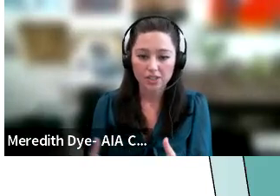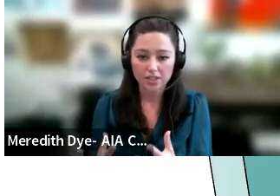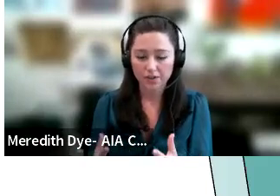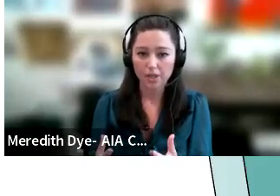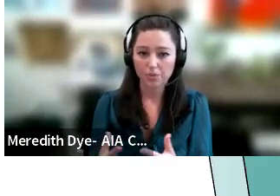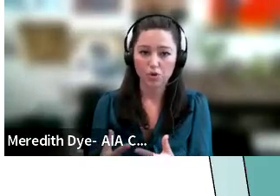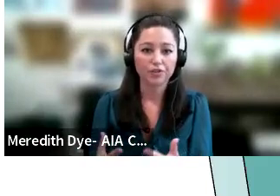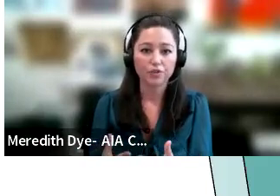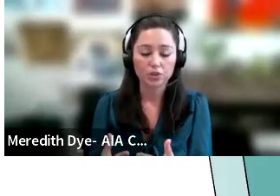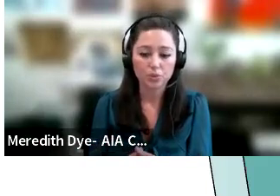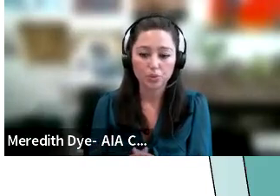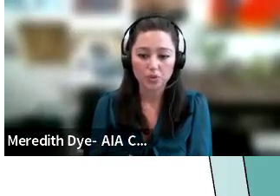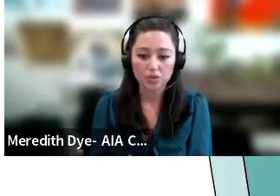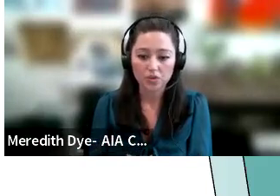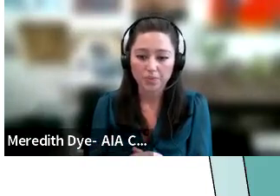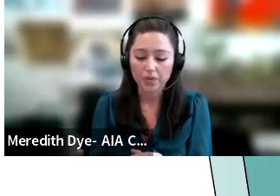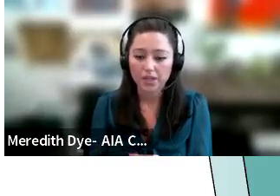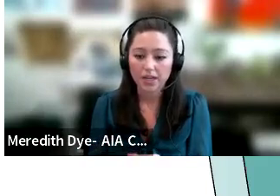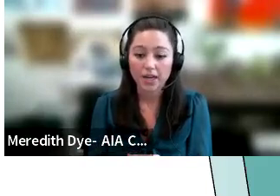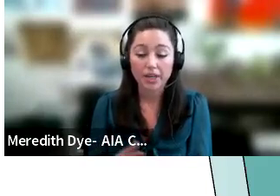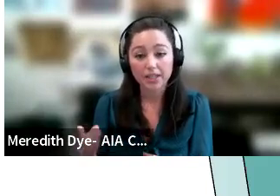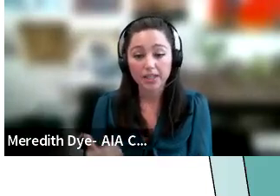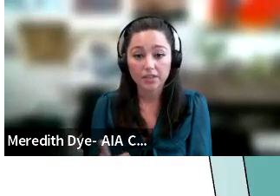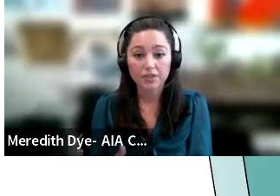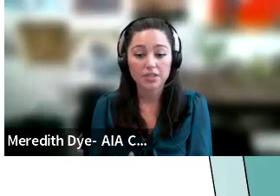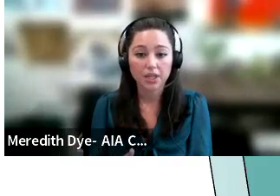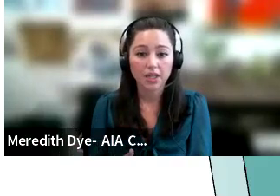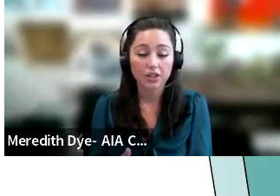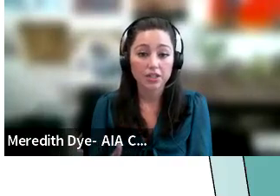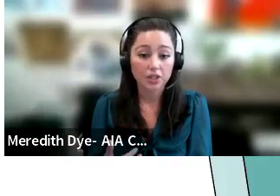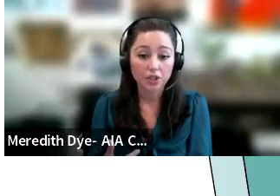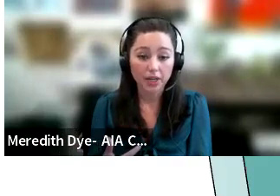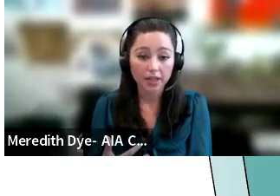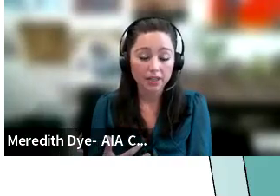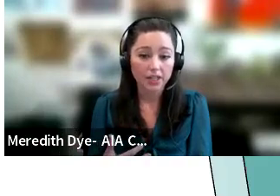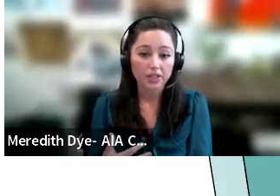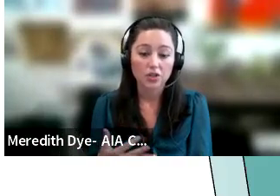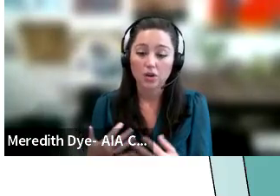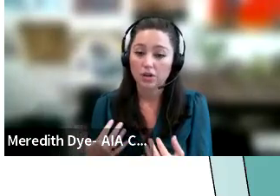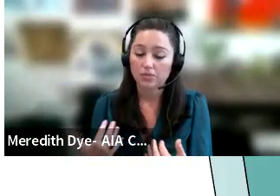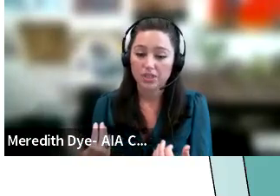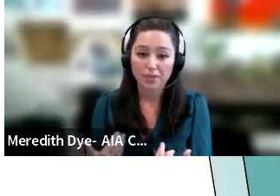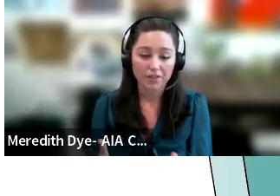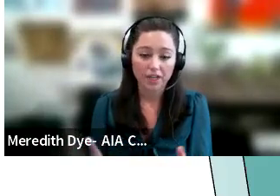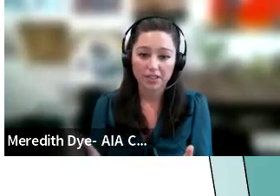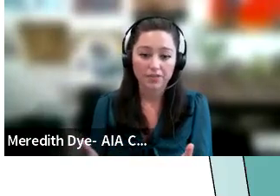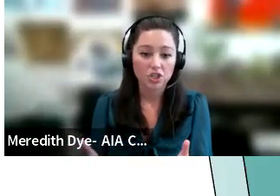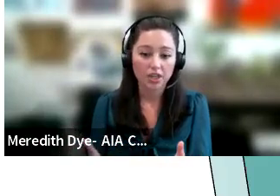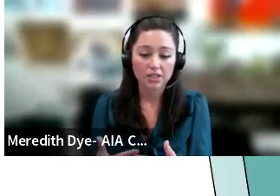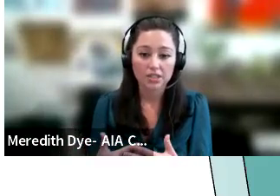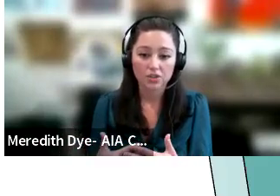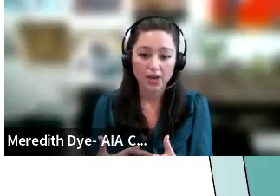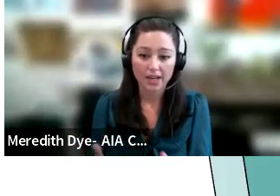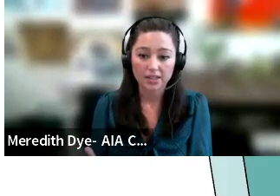and again, just to develop more informed proposals. At the end of this meeting, there is a Q&A. So the semifinalists